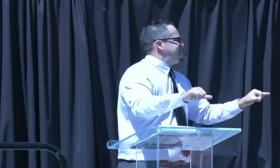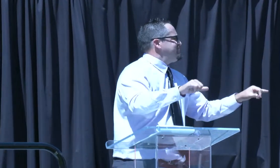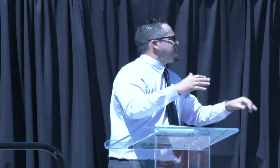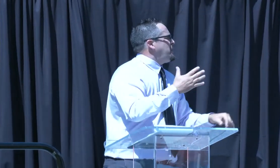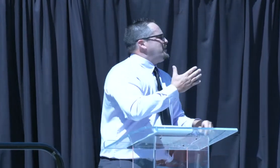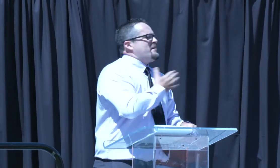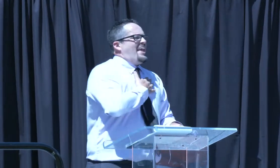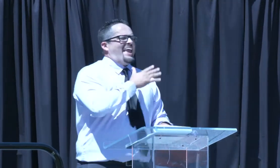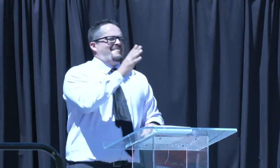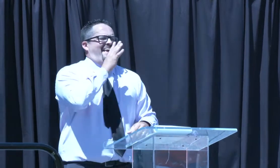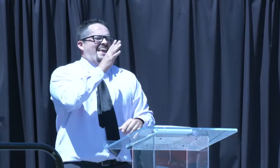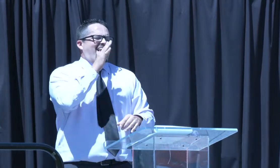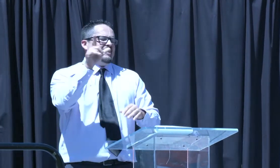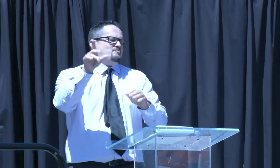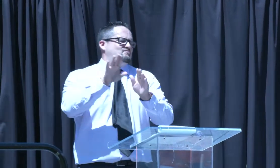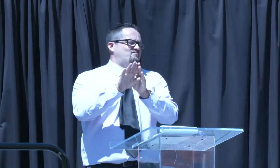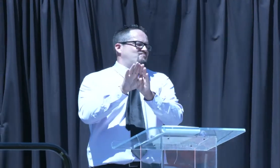native language.